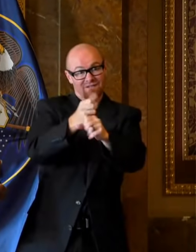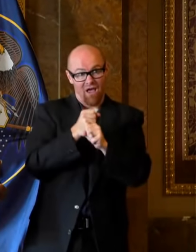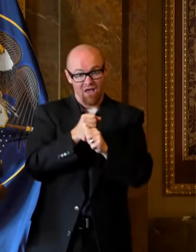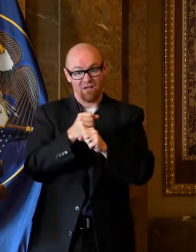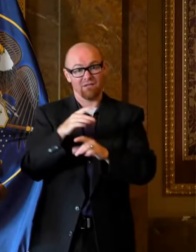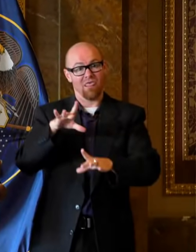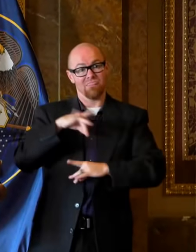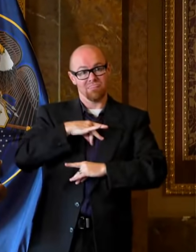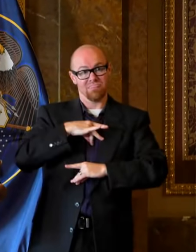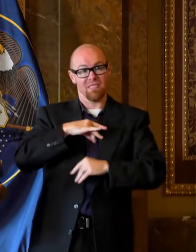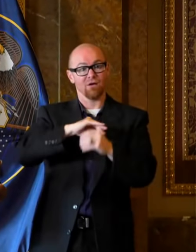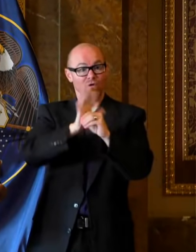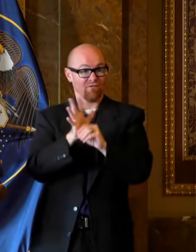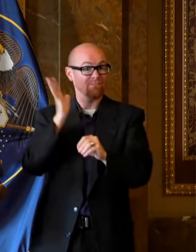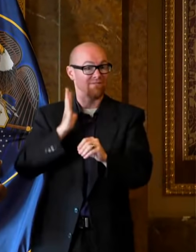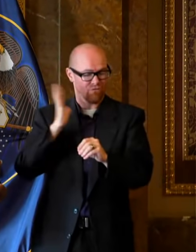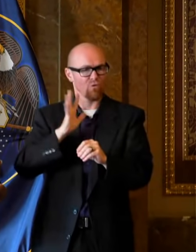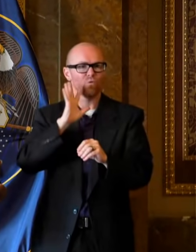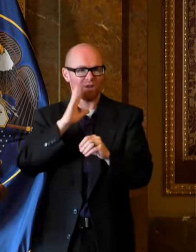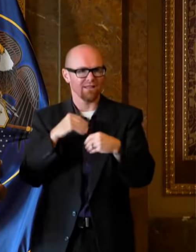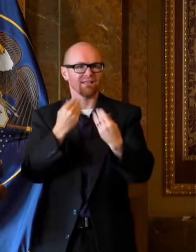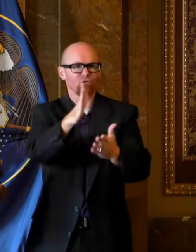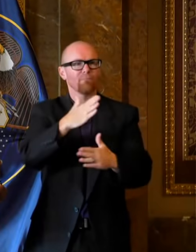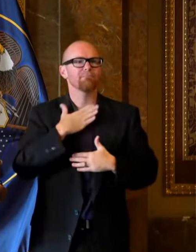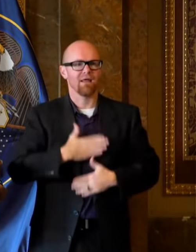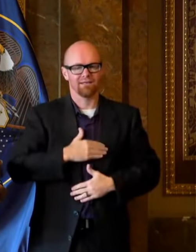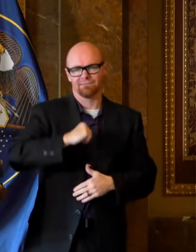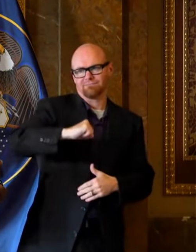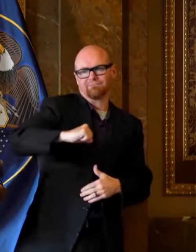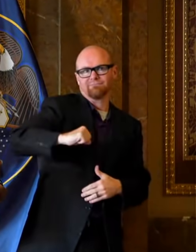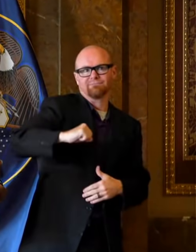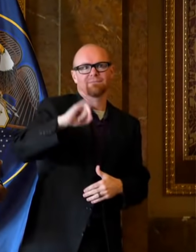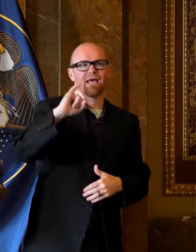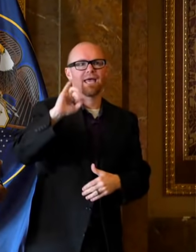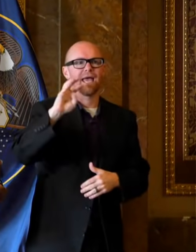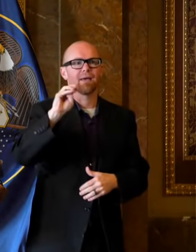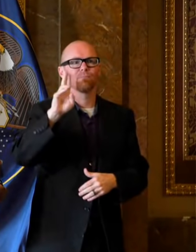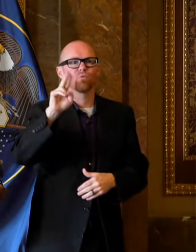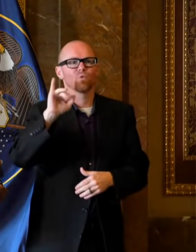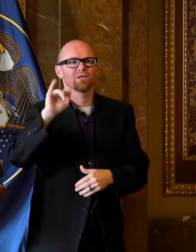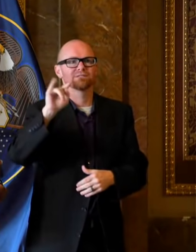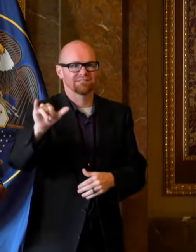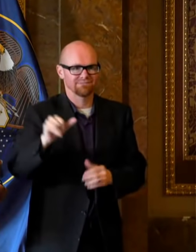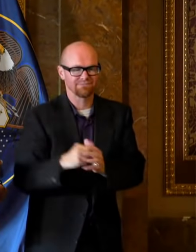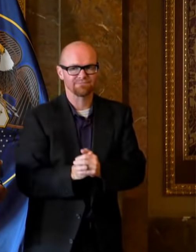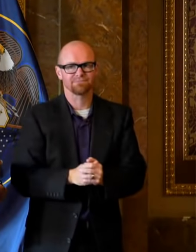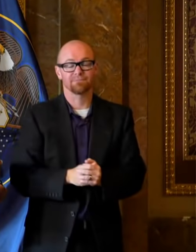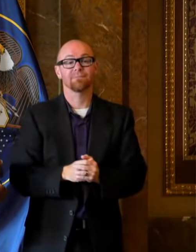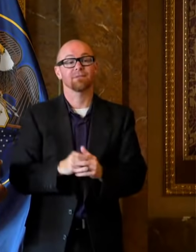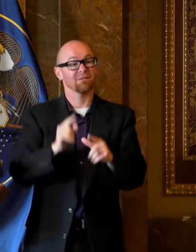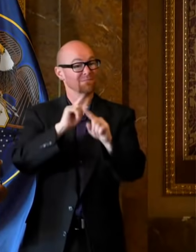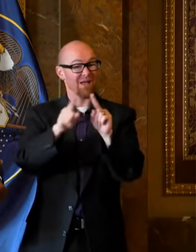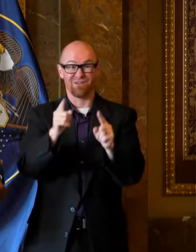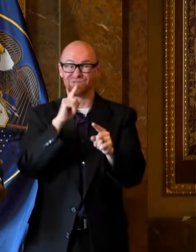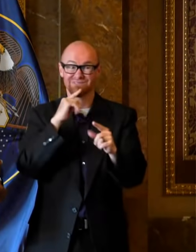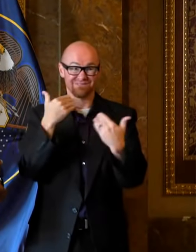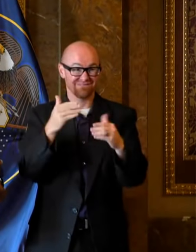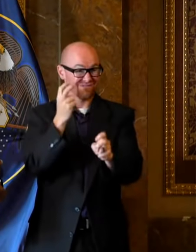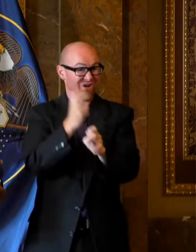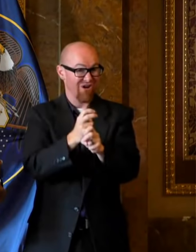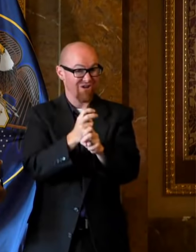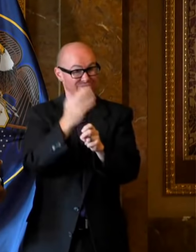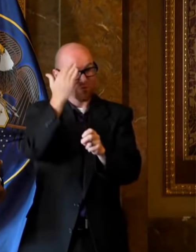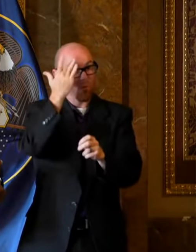confers significant immunity. It's hard to know, Ben, because there are lots of people who have had COVID that never